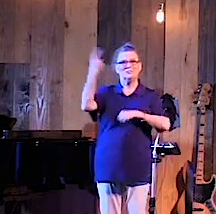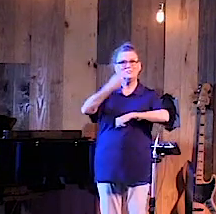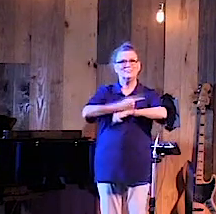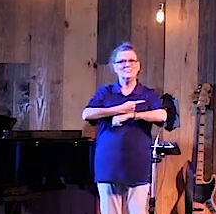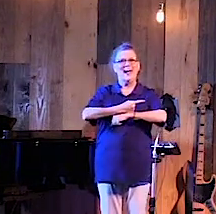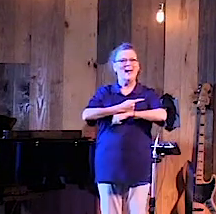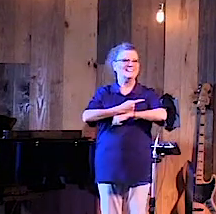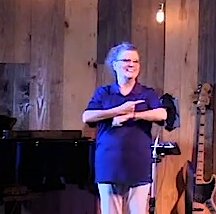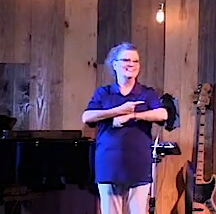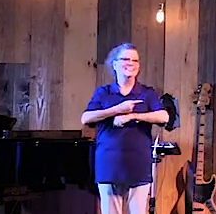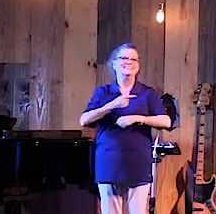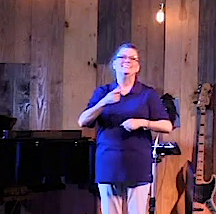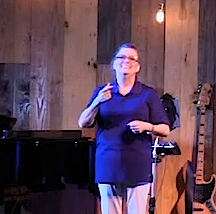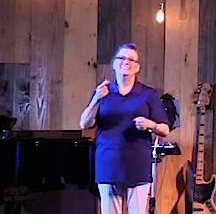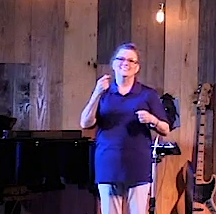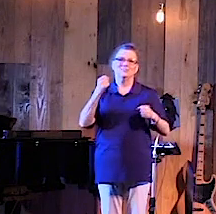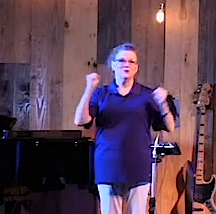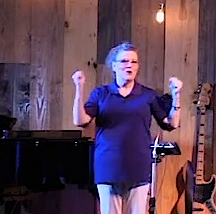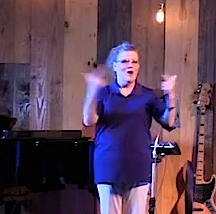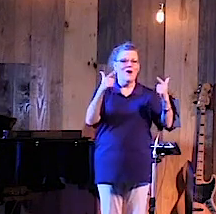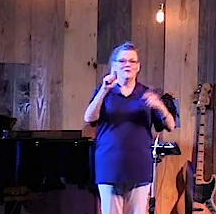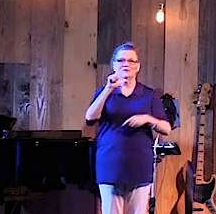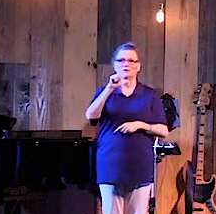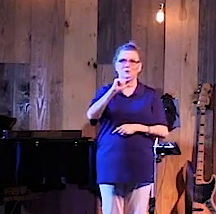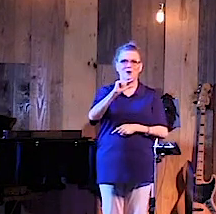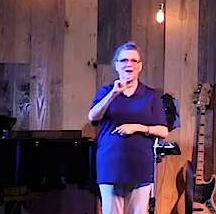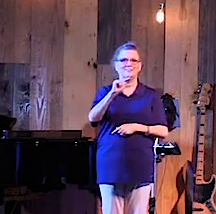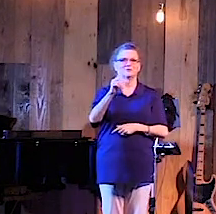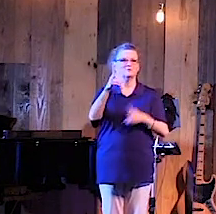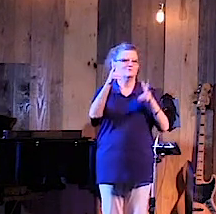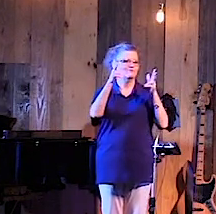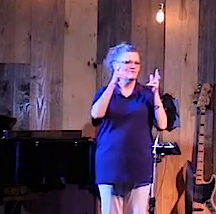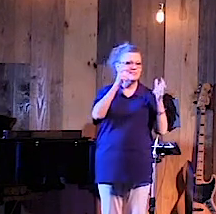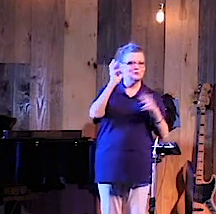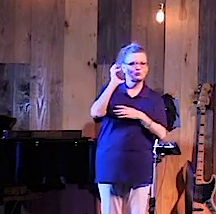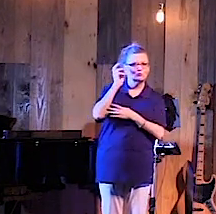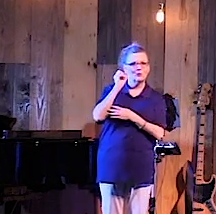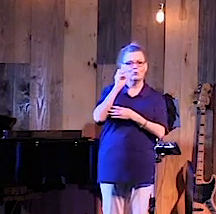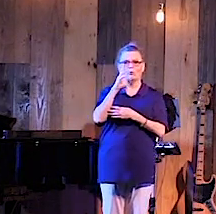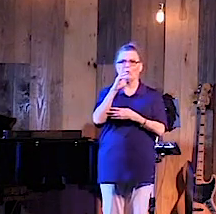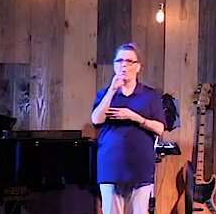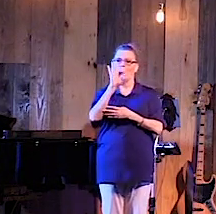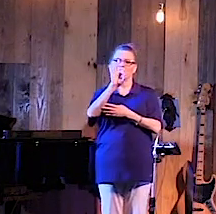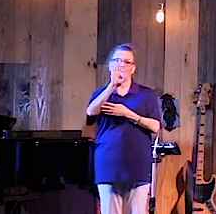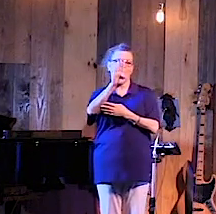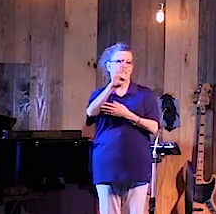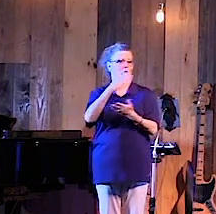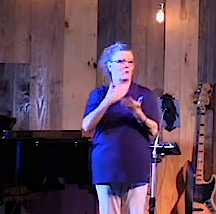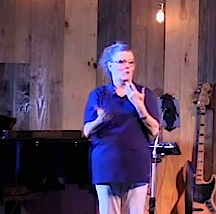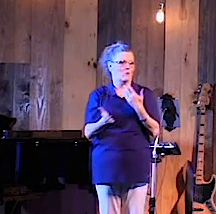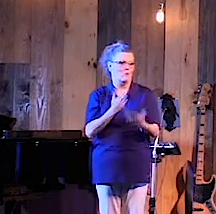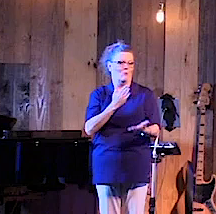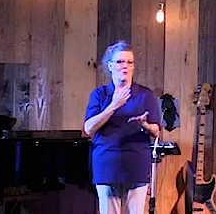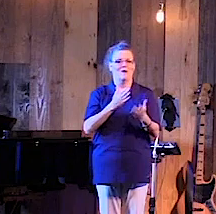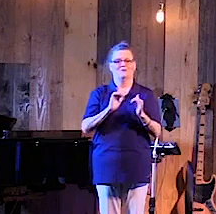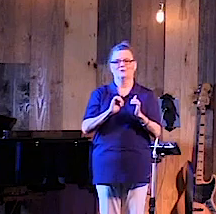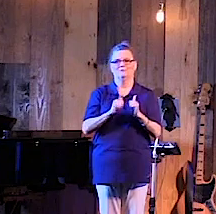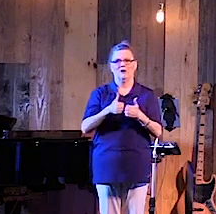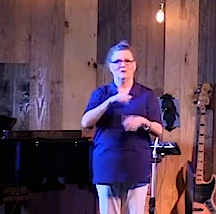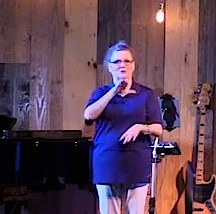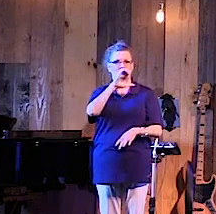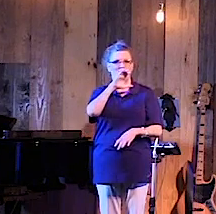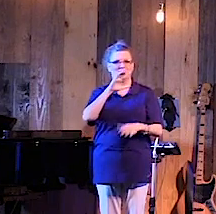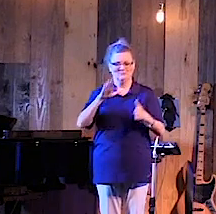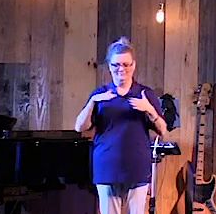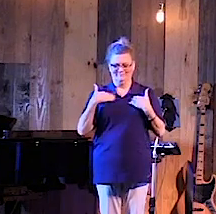to LaGrange, and to all of you listening by way of radio or Facebook or any other of the social media devices out there. Happy Resurrection